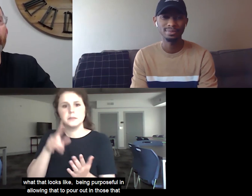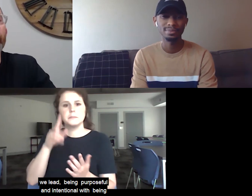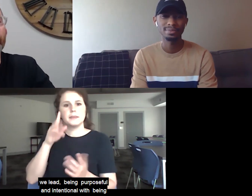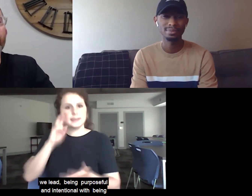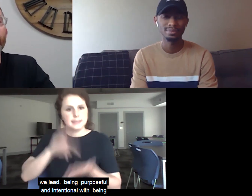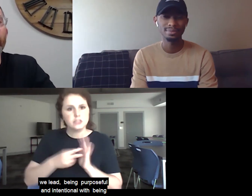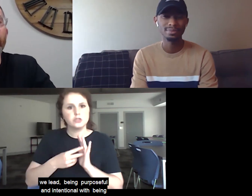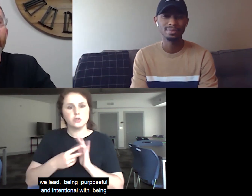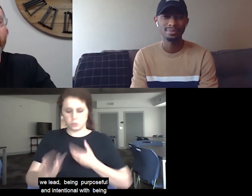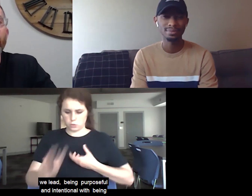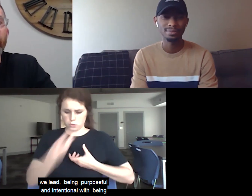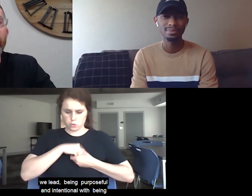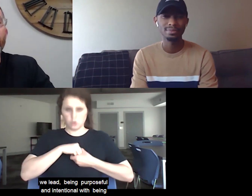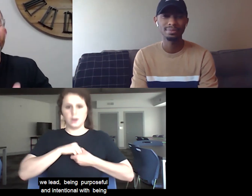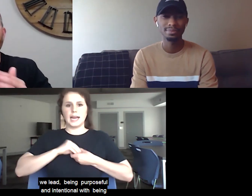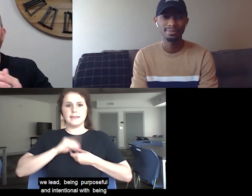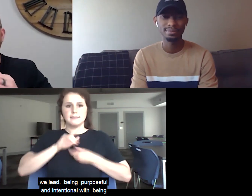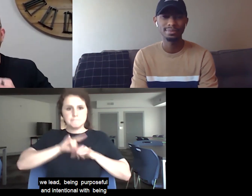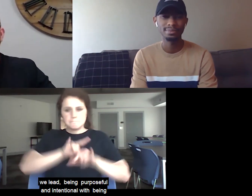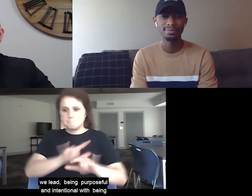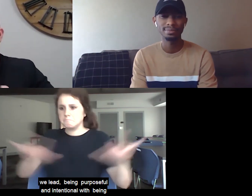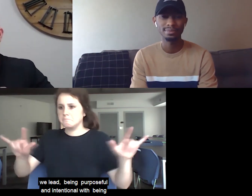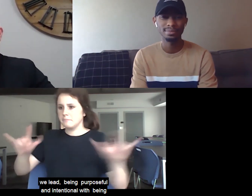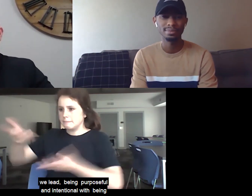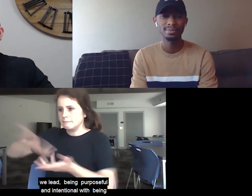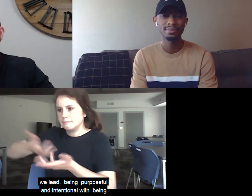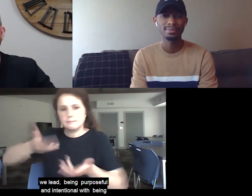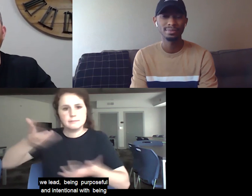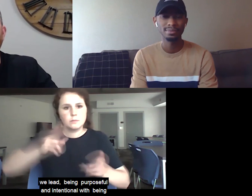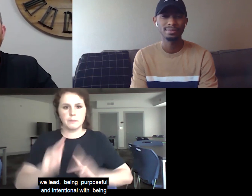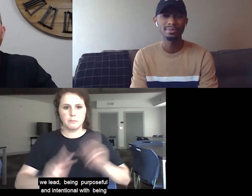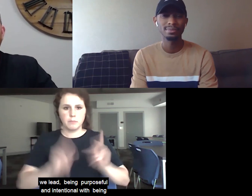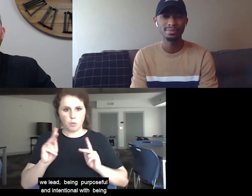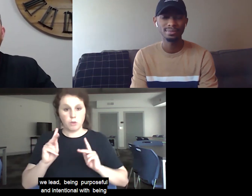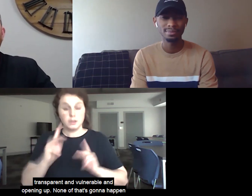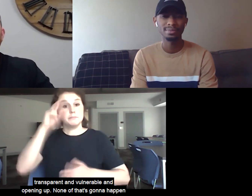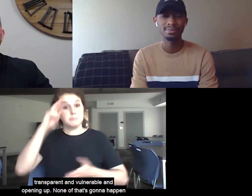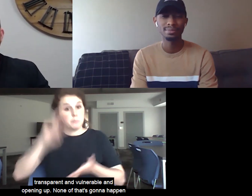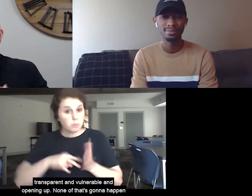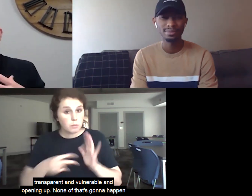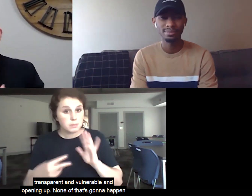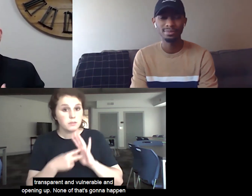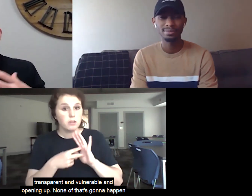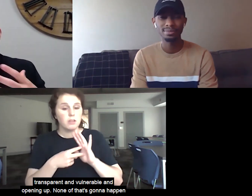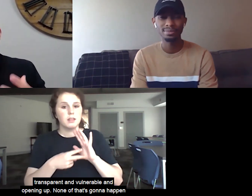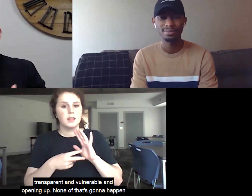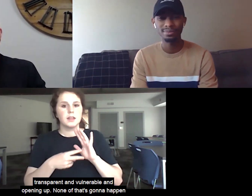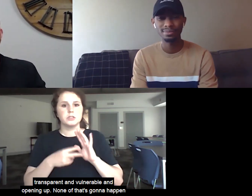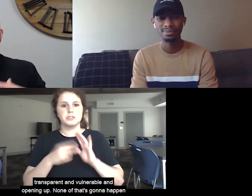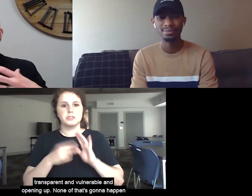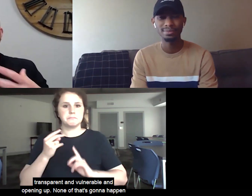in those that we lead, being purposeful and intentional with being transparent